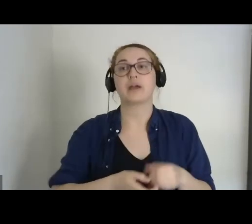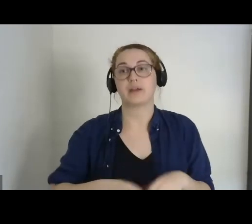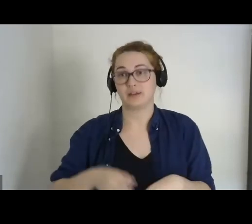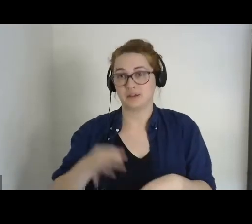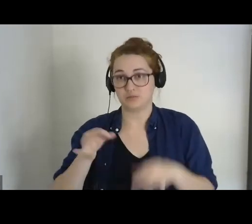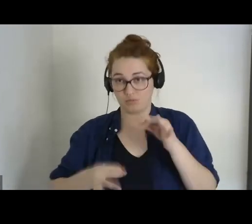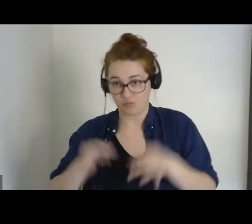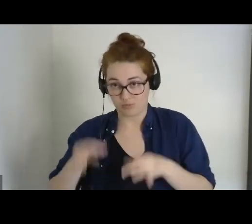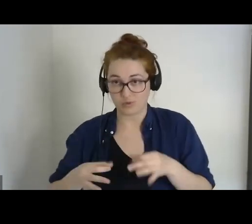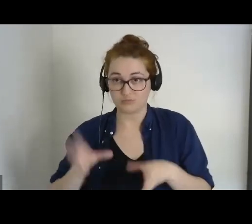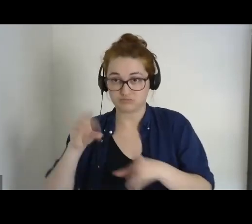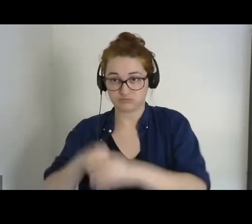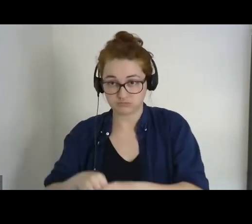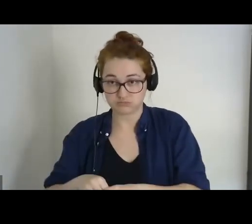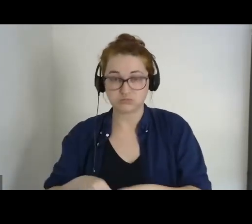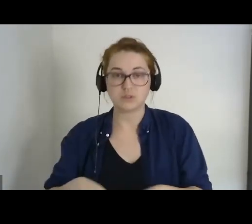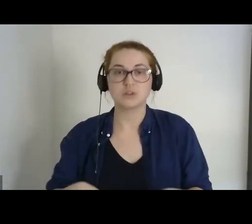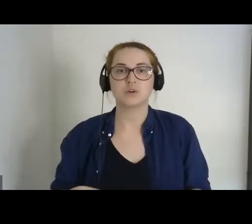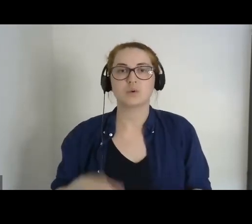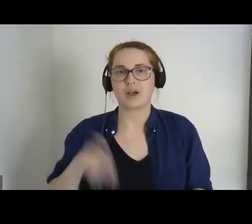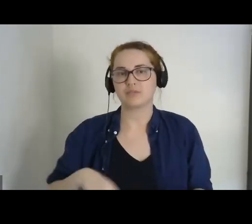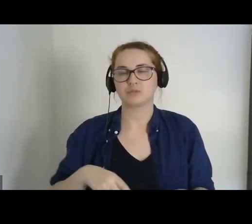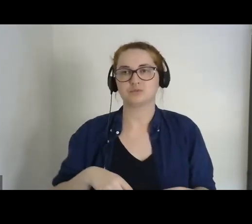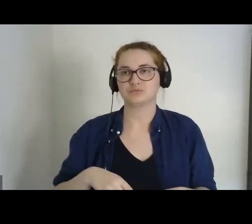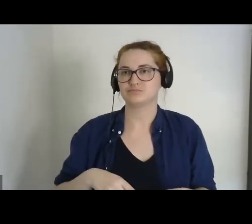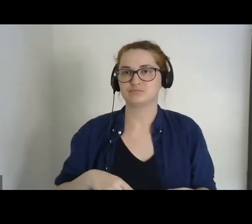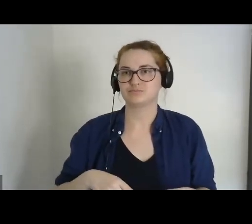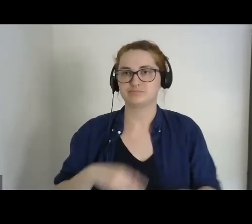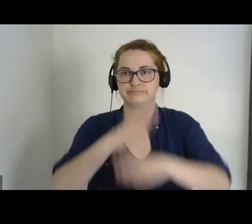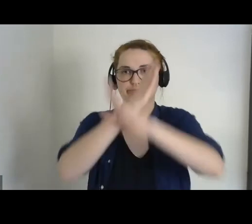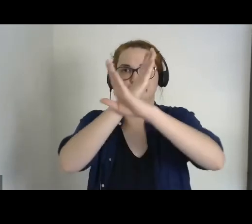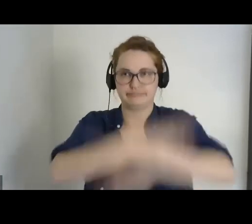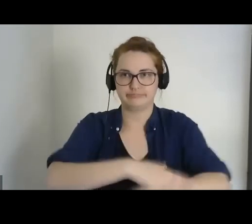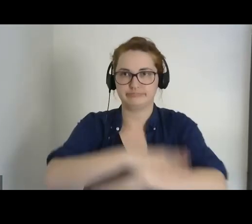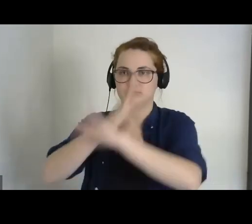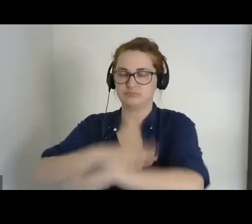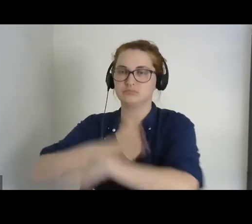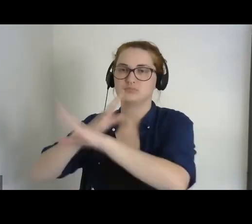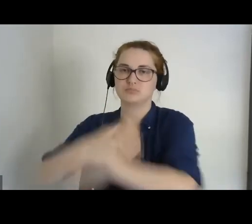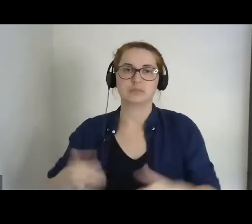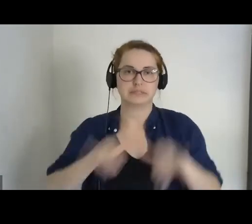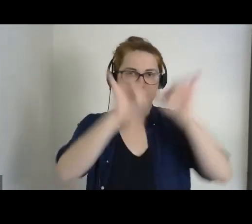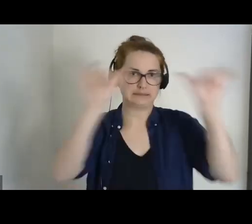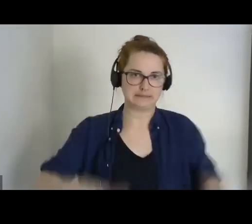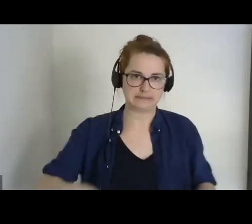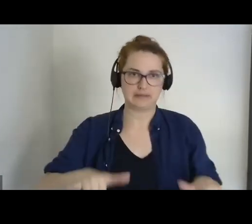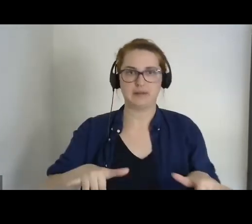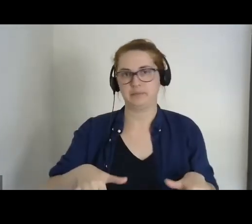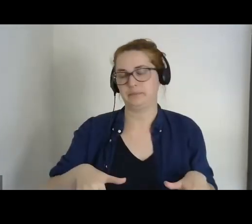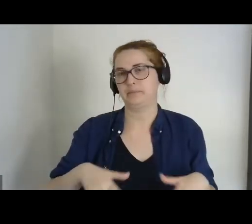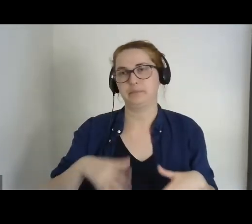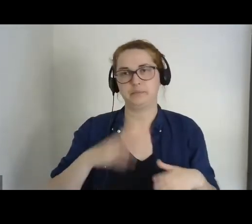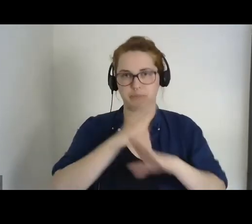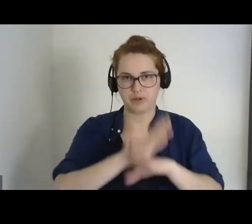do focuses on removing and preventing systemic barriers and systemic and institutional discrimination that affects people